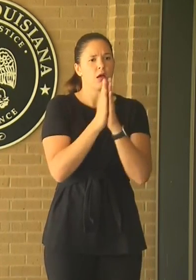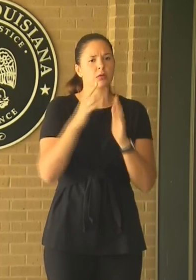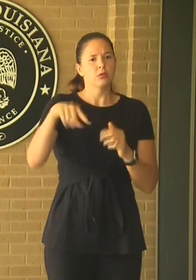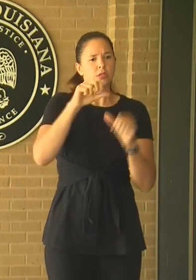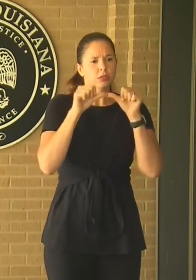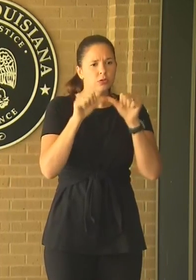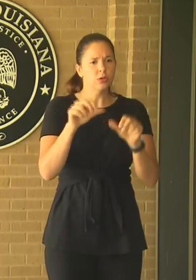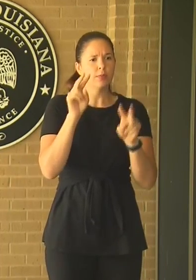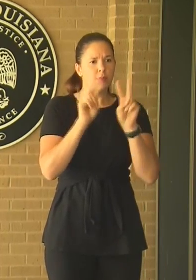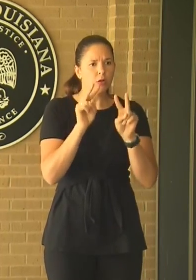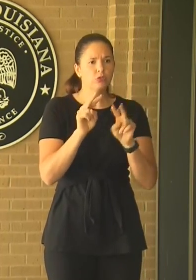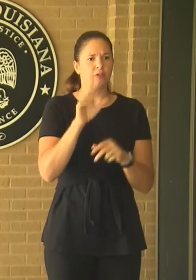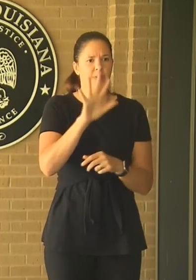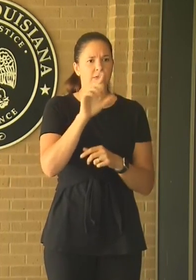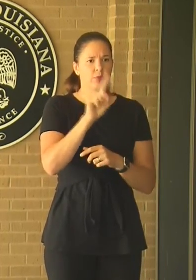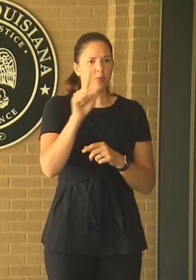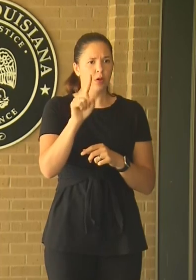to monitor